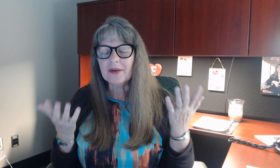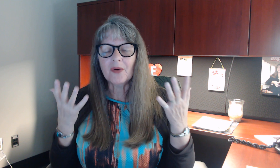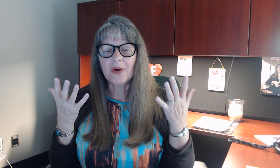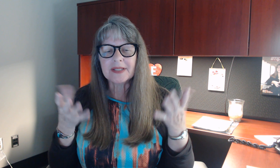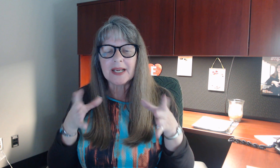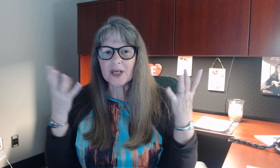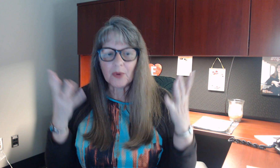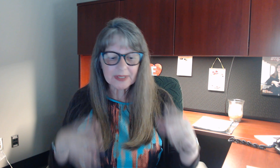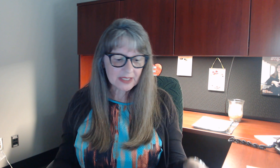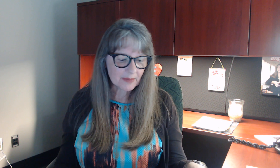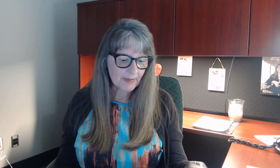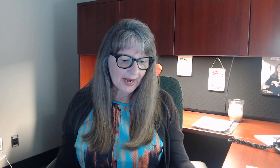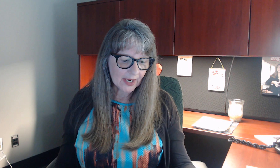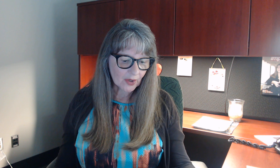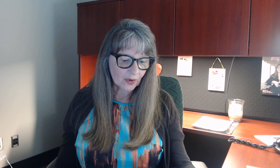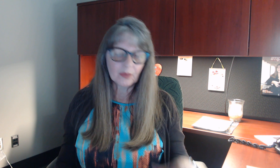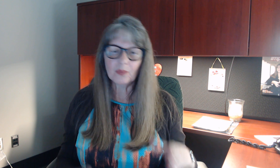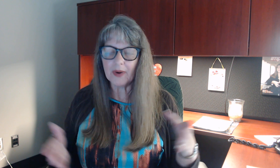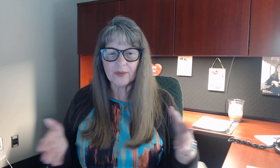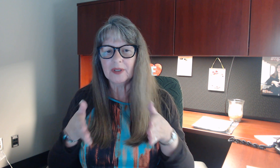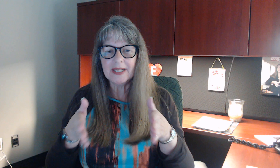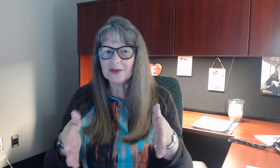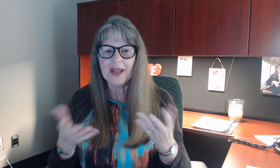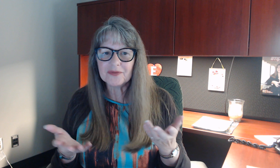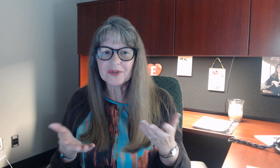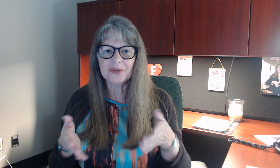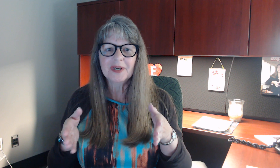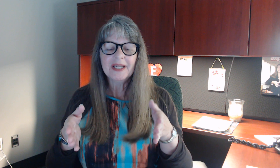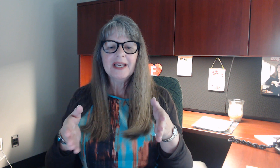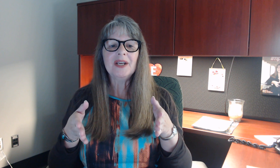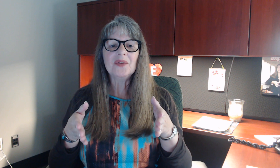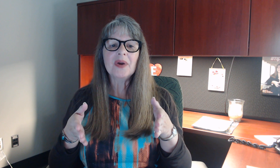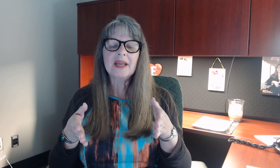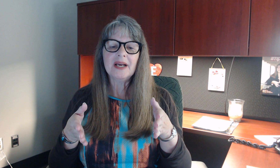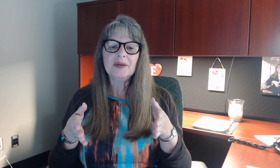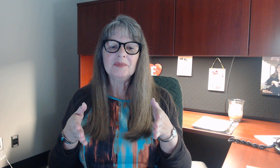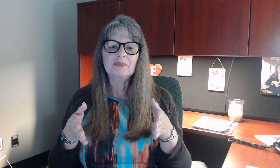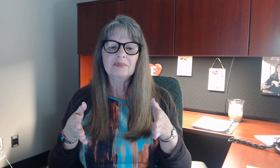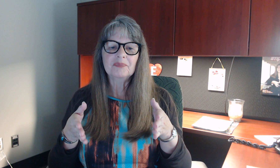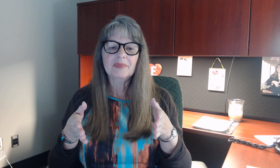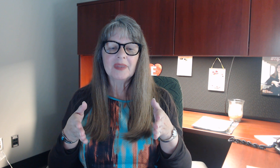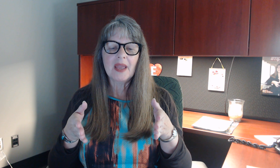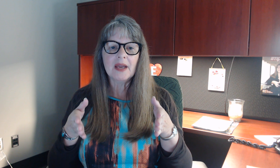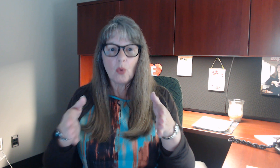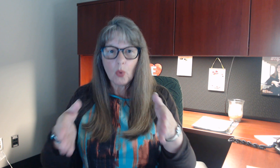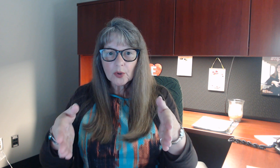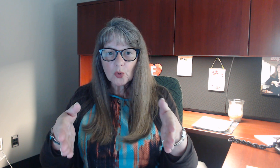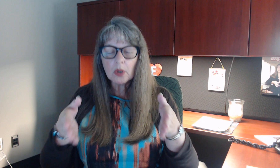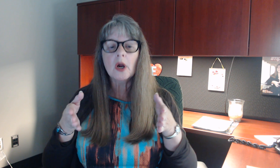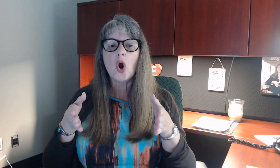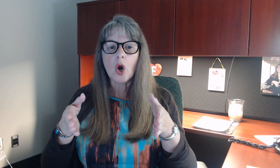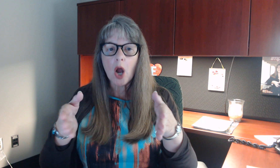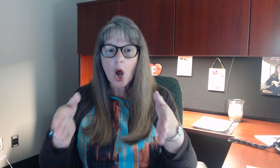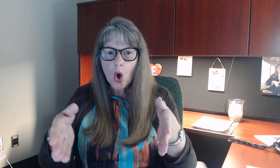know, because I guess I don't want it to get to my hair or whatever. You don't have to. Anyway, a corridor or